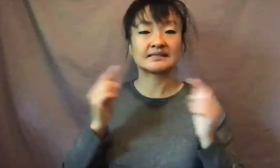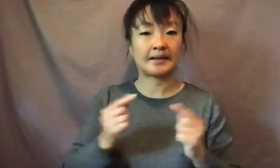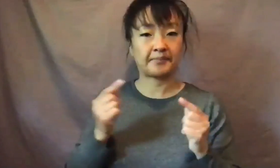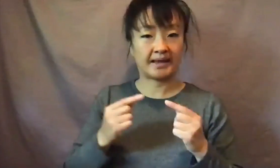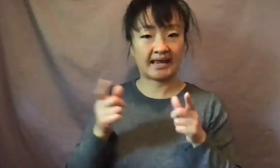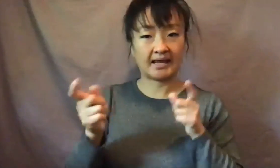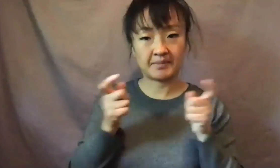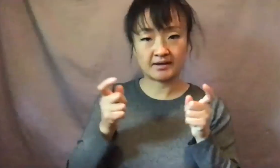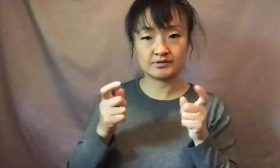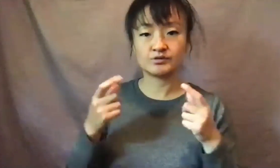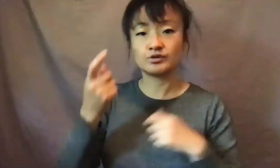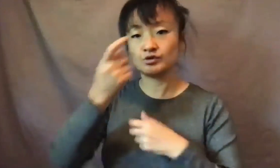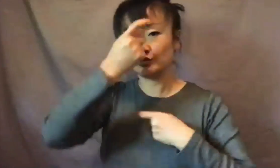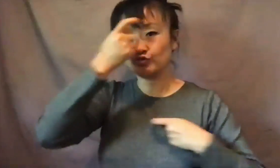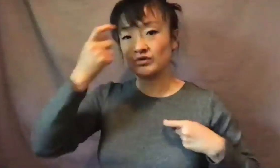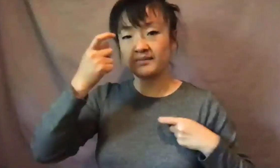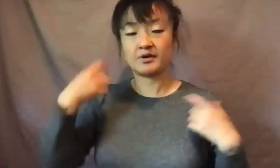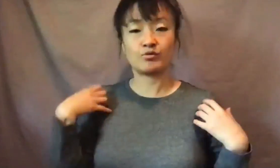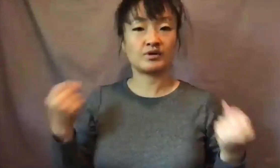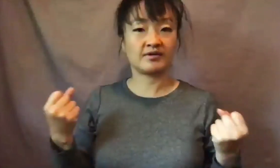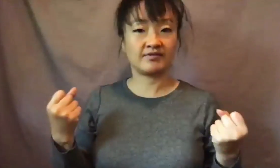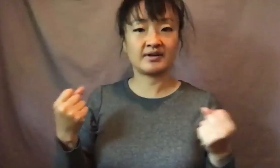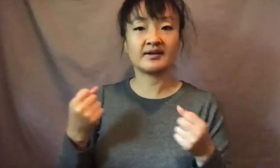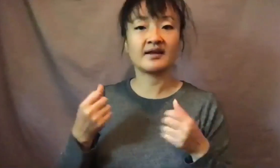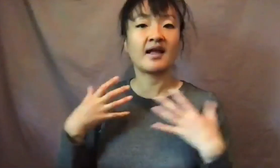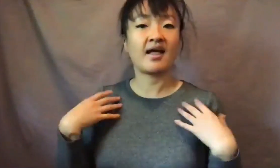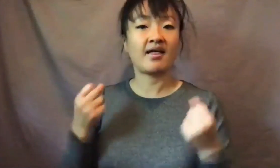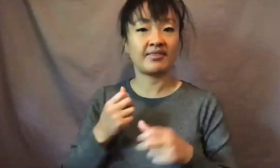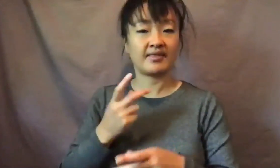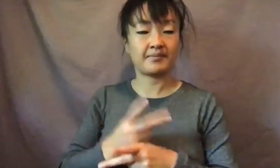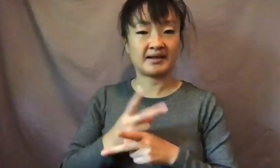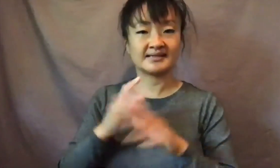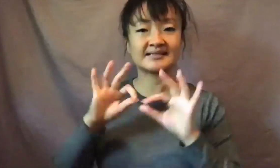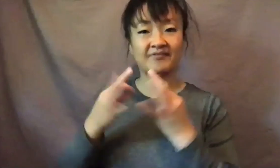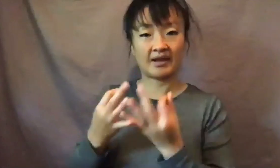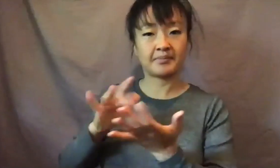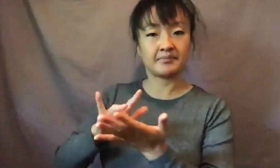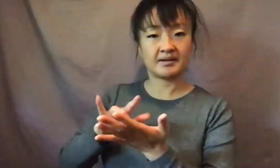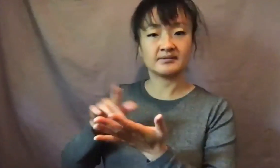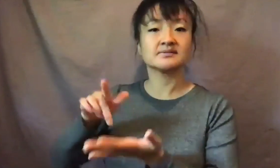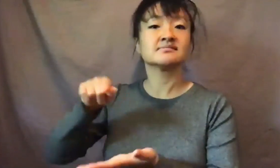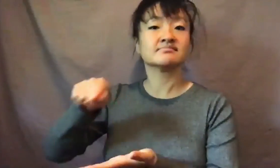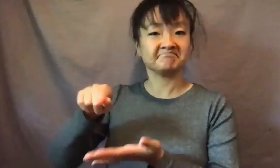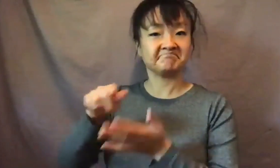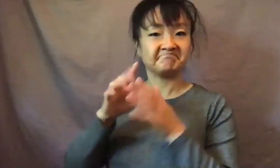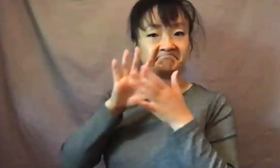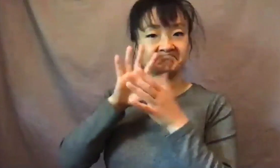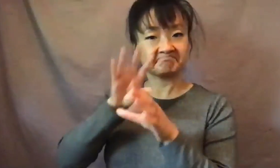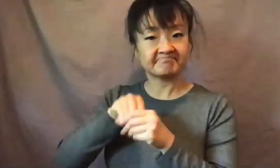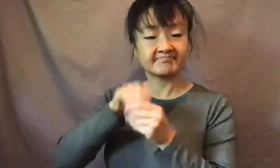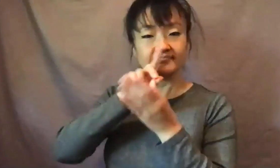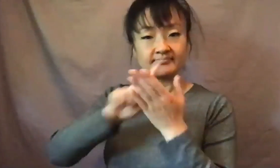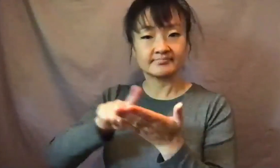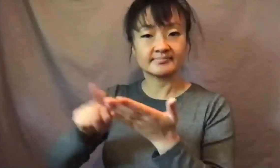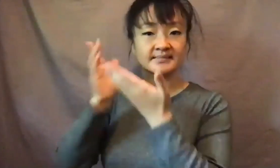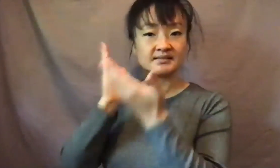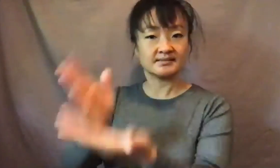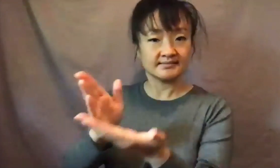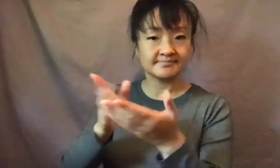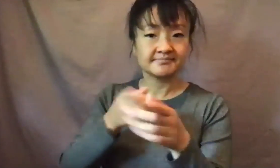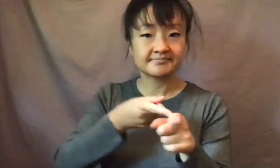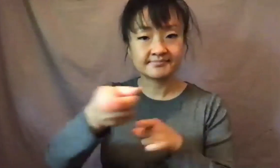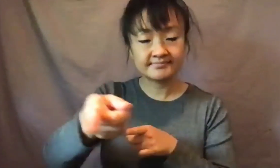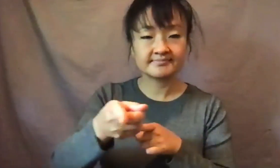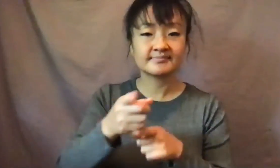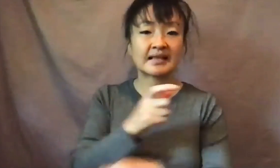recovery, health maintenance, and family medicine, and participates in research designed to deliver acupuncture treatment for chronic